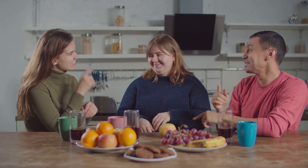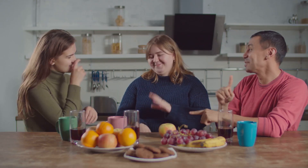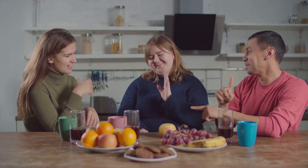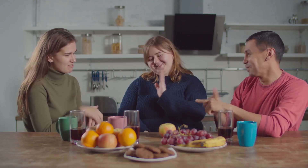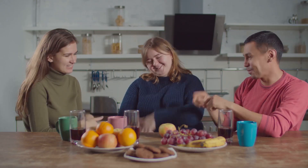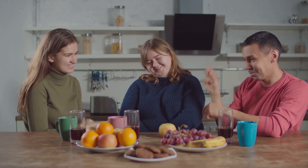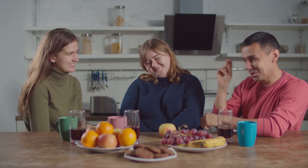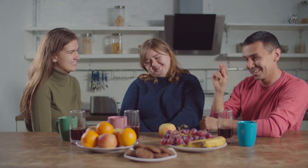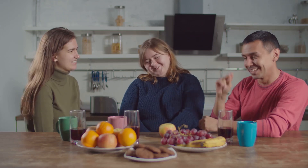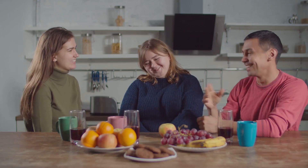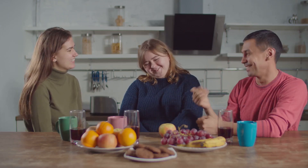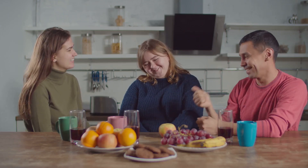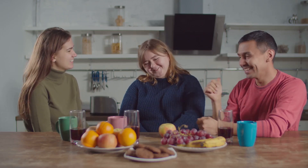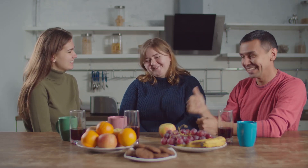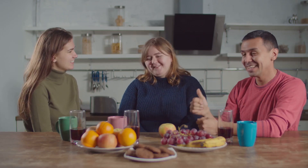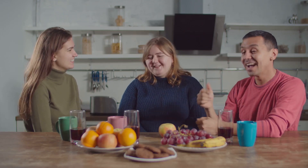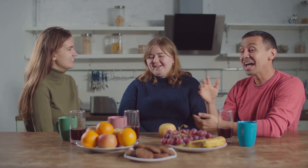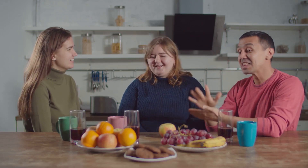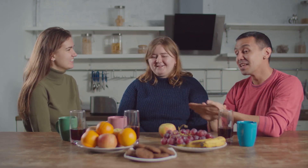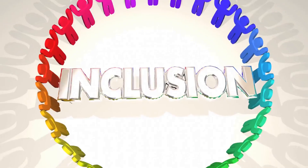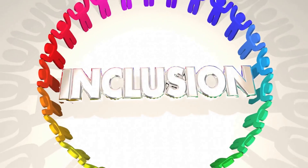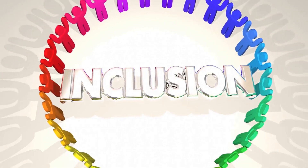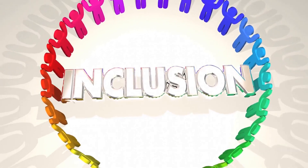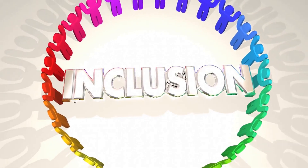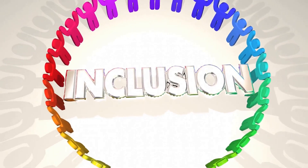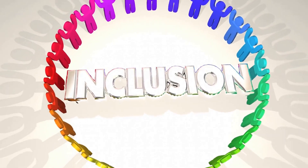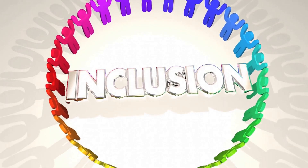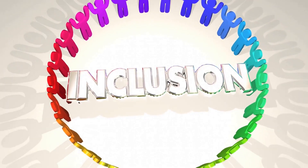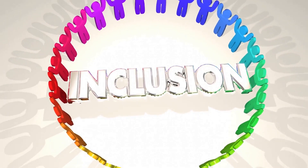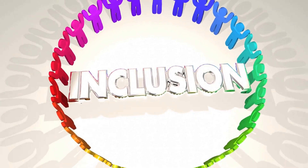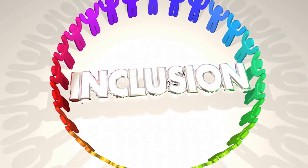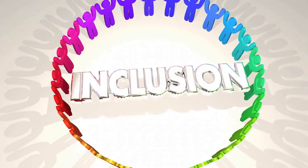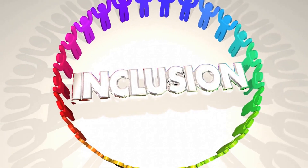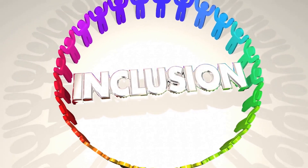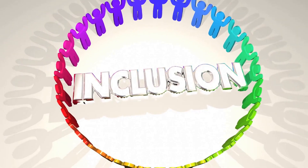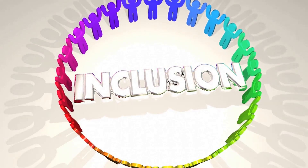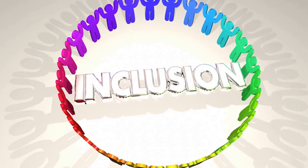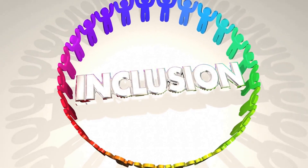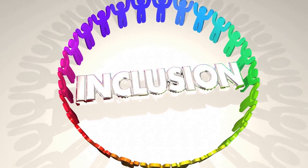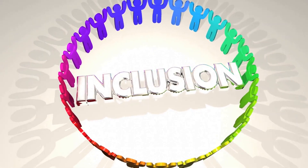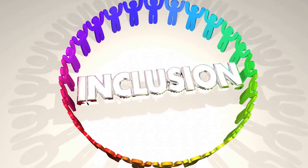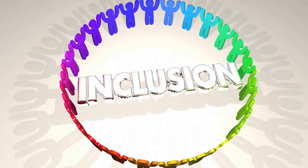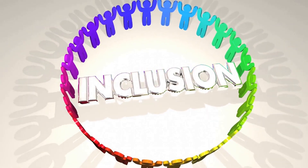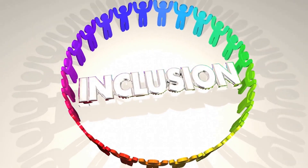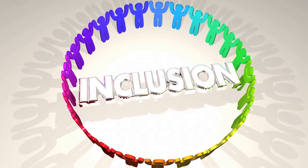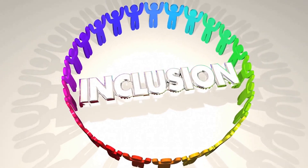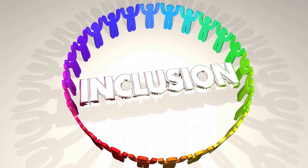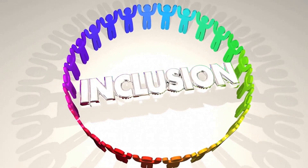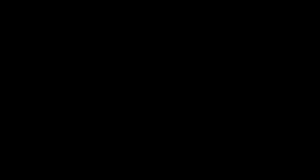be about the deaf community, but also for the deaf community. It's not just about inclusion on screen, but also in the audience.